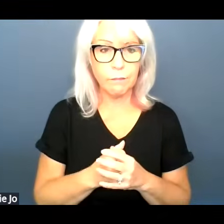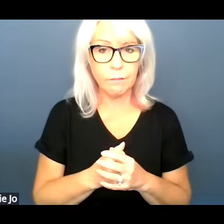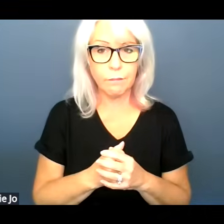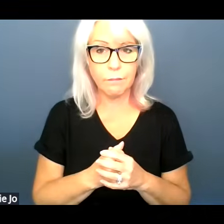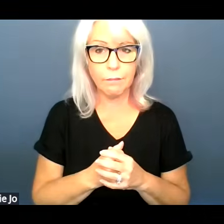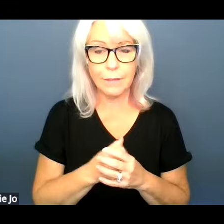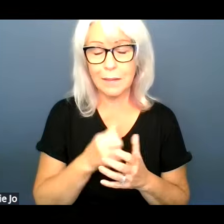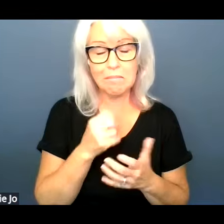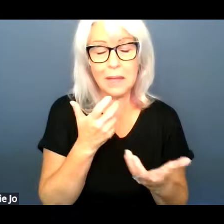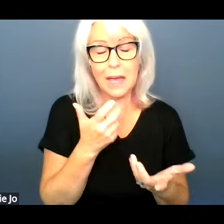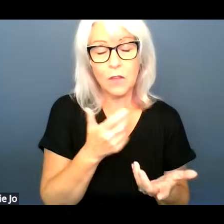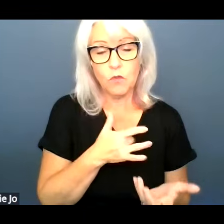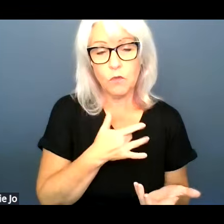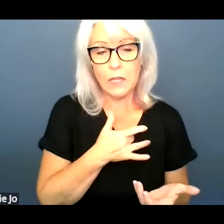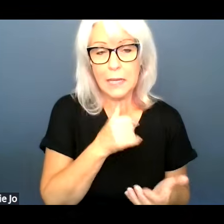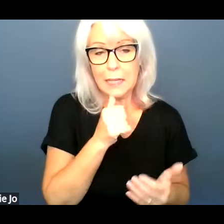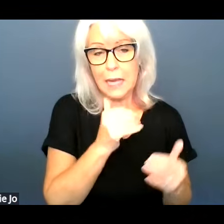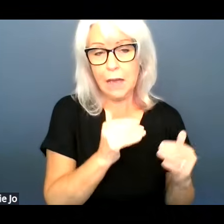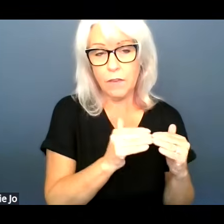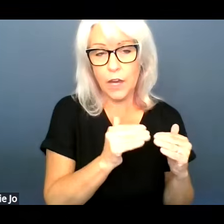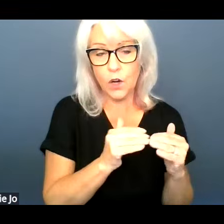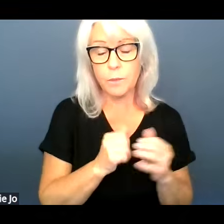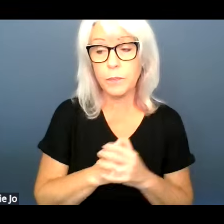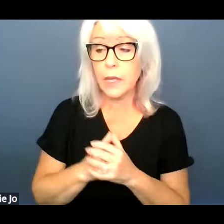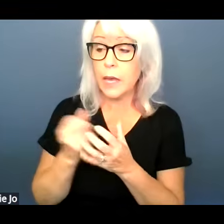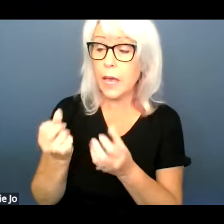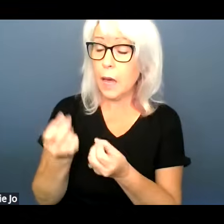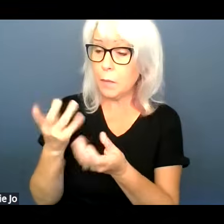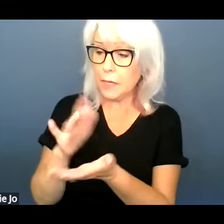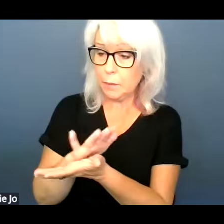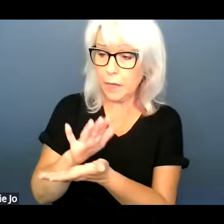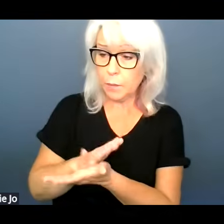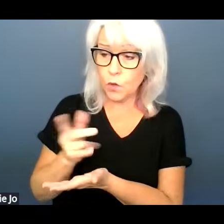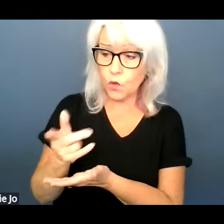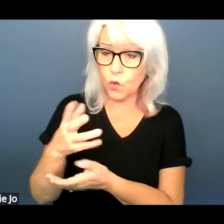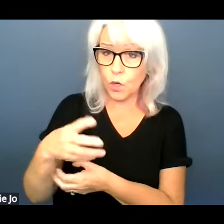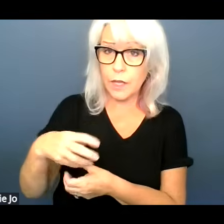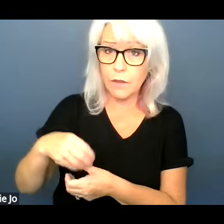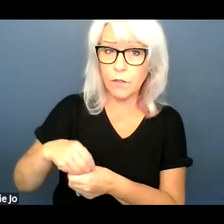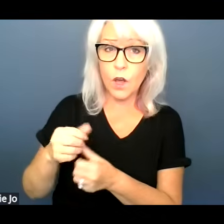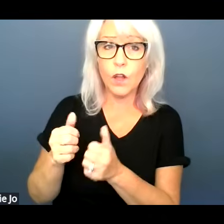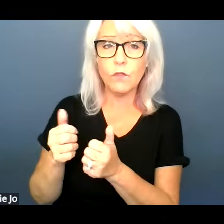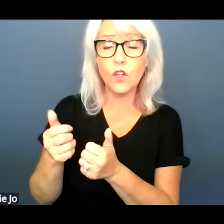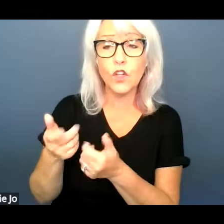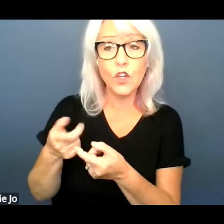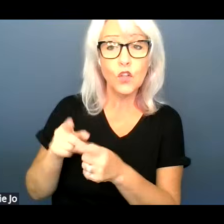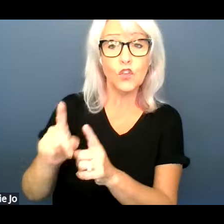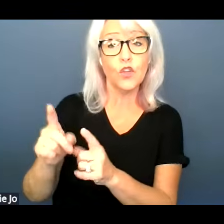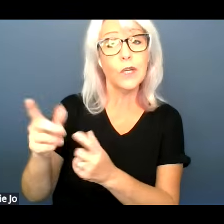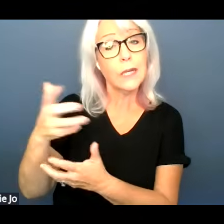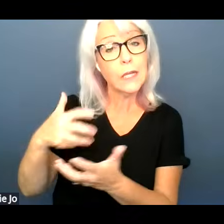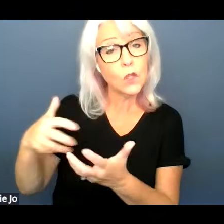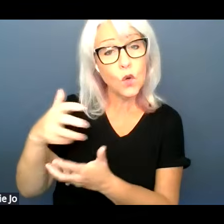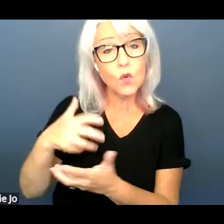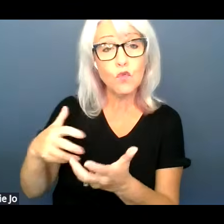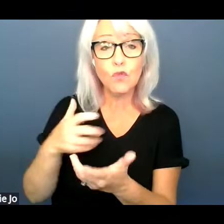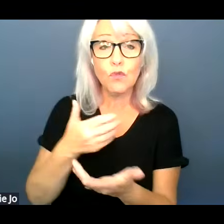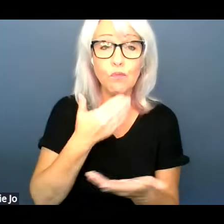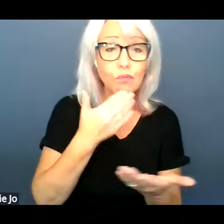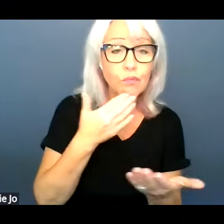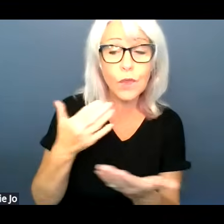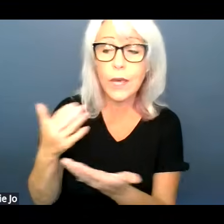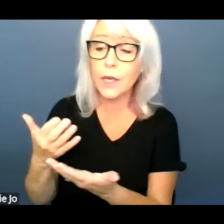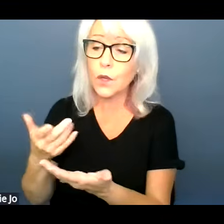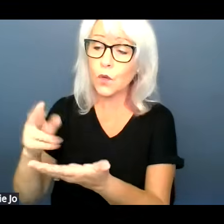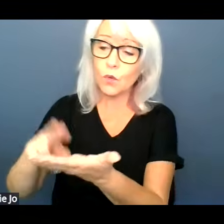unfair. The number of sheets that are involved where you were in a social setting and you were walking around and thanking people and